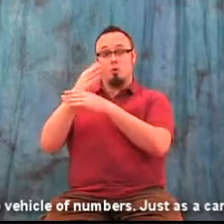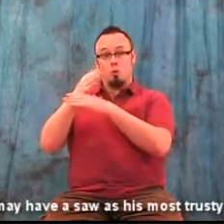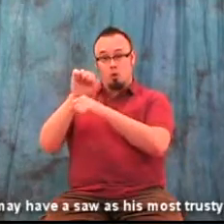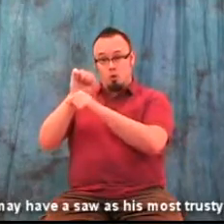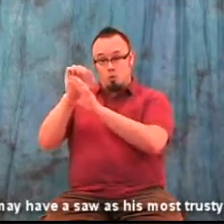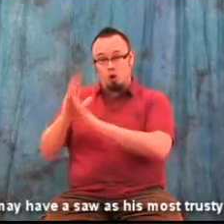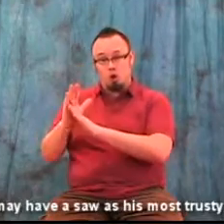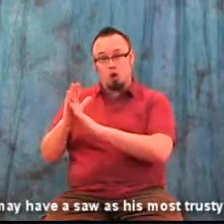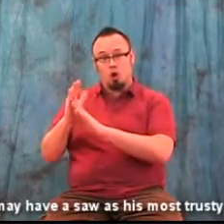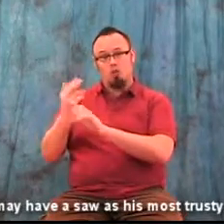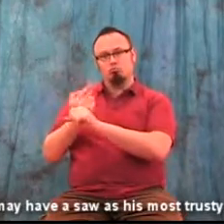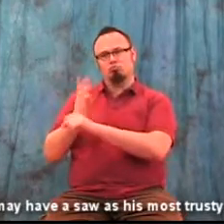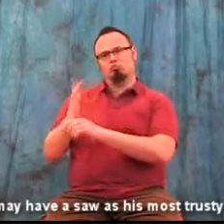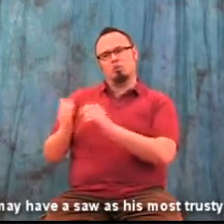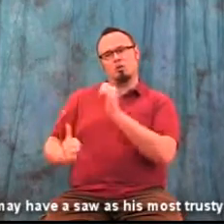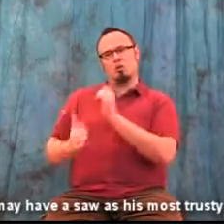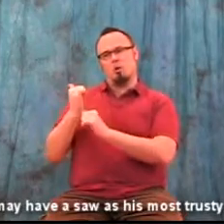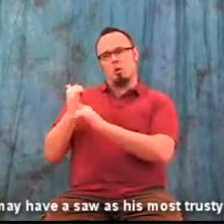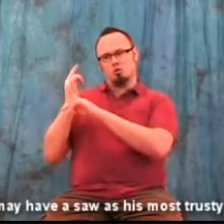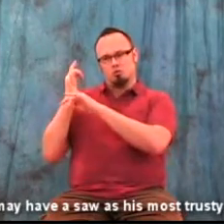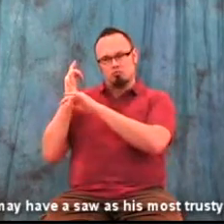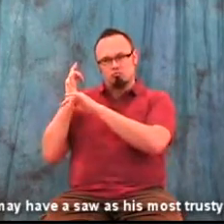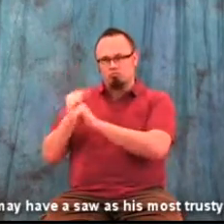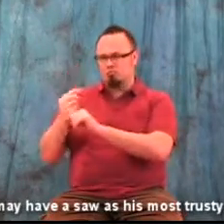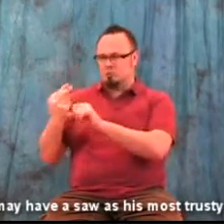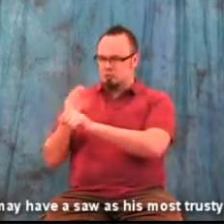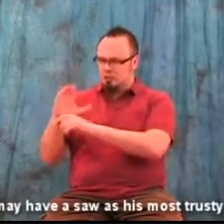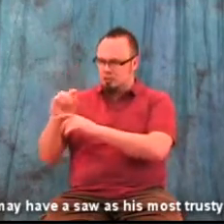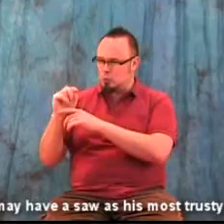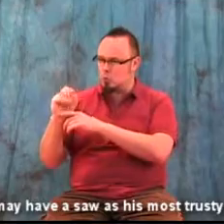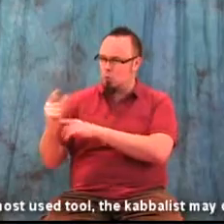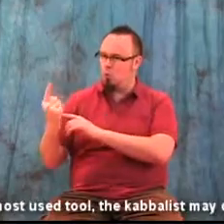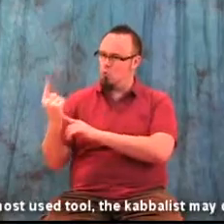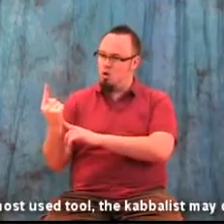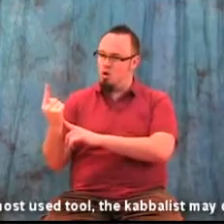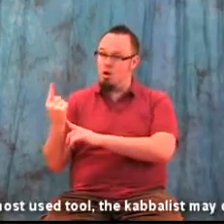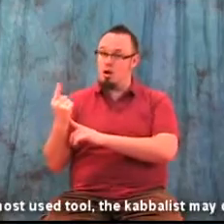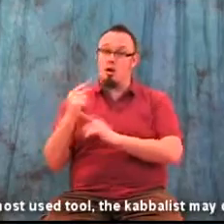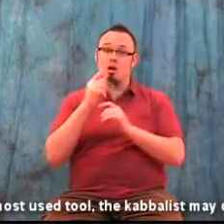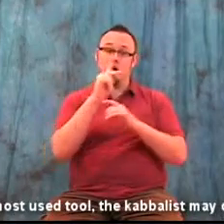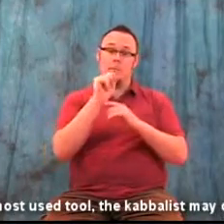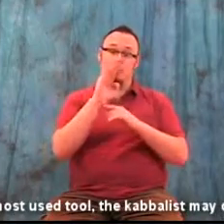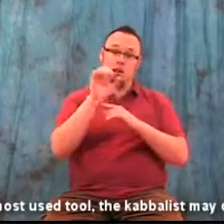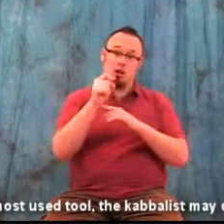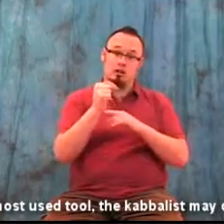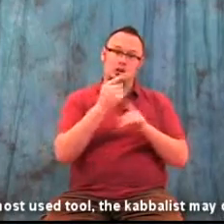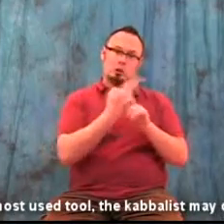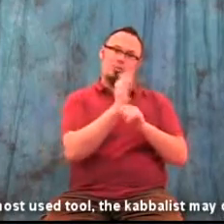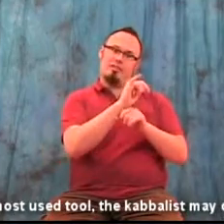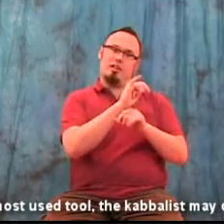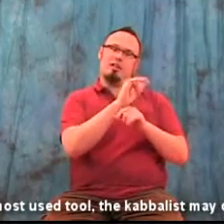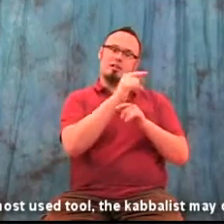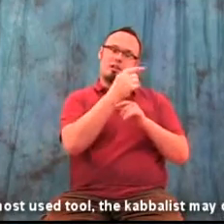as his most trusty and most used tool. The Kabbalist may often look at gematria as his tool of choice.